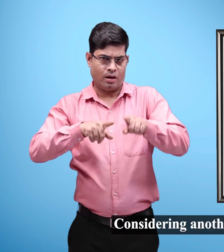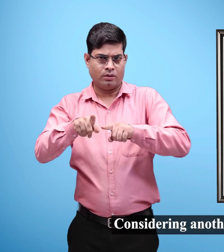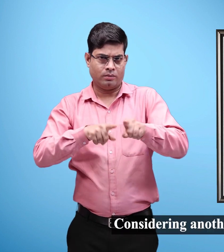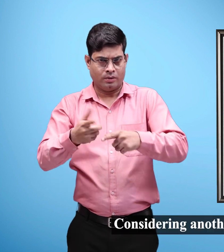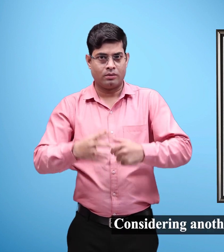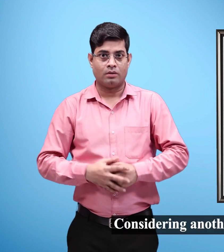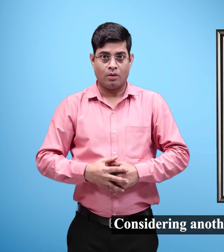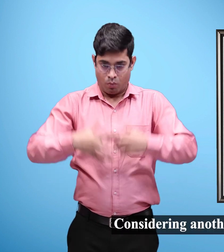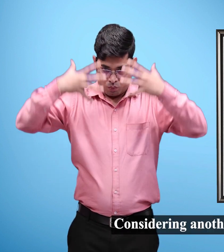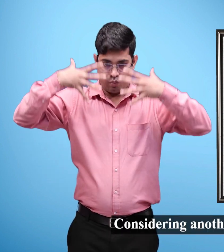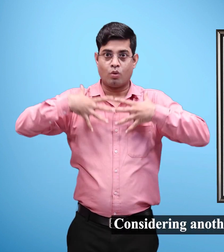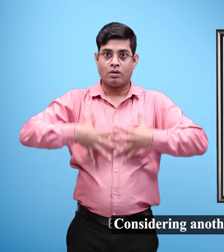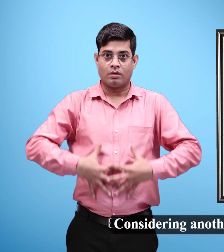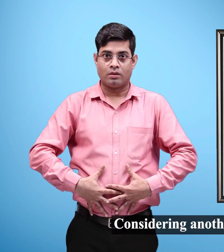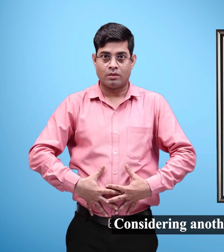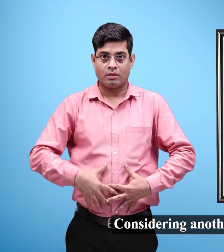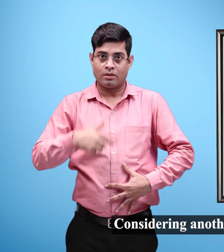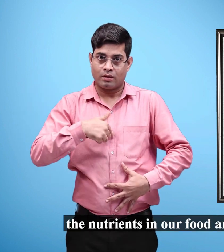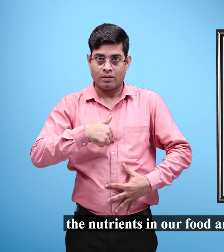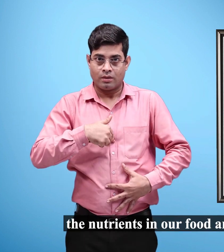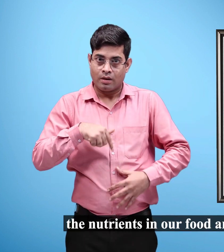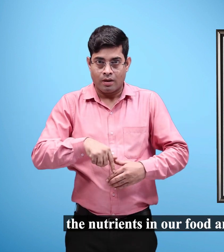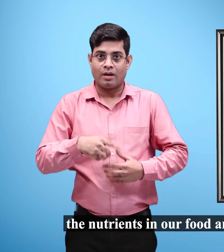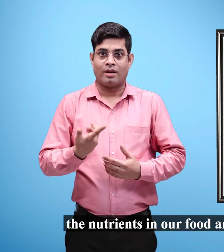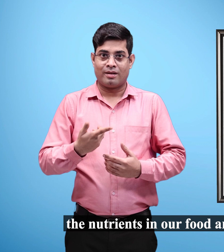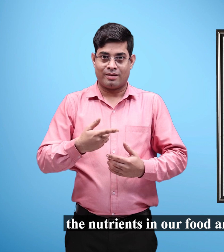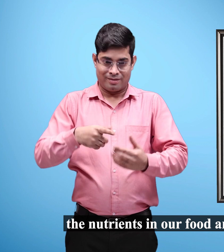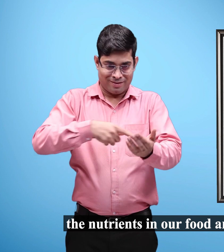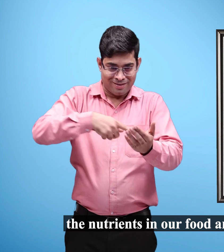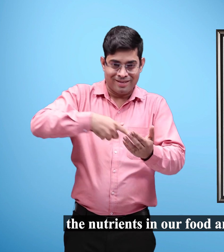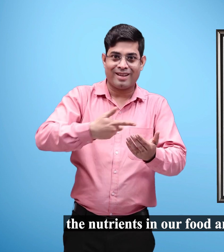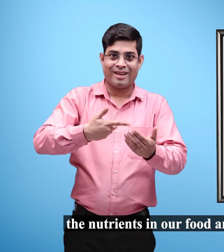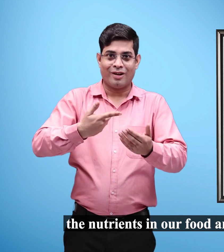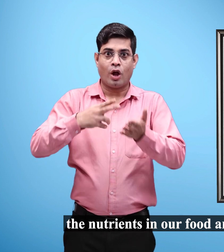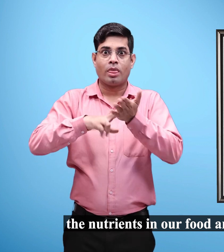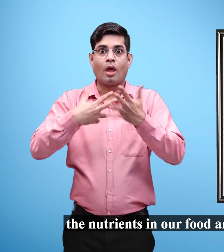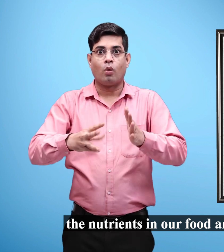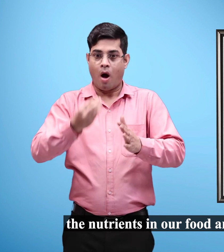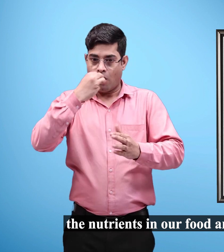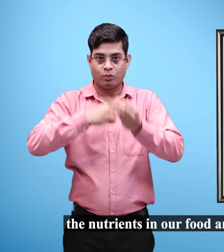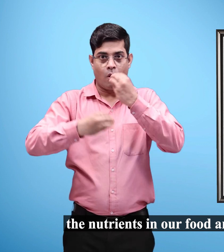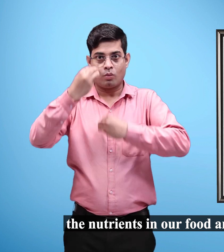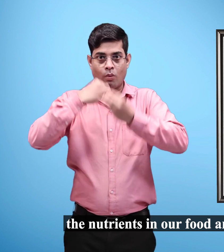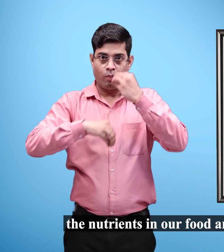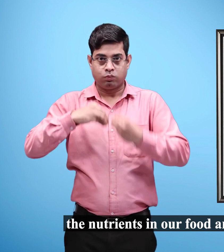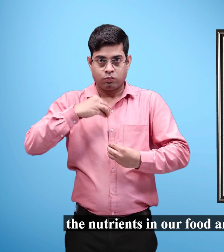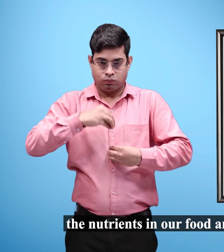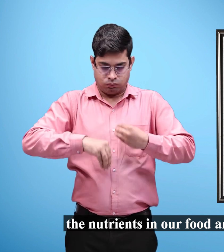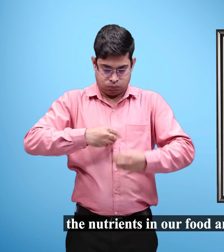Considering another example from our body, the nutrients in our food are absorbed in the small intestine.